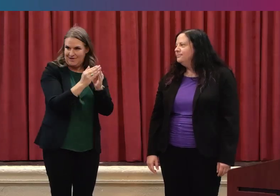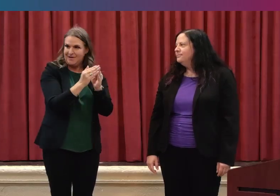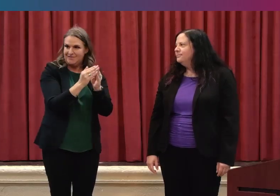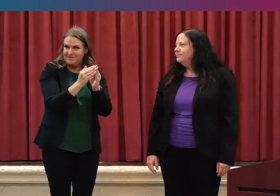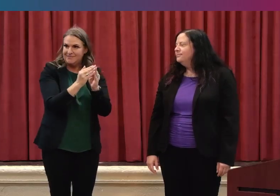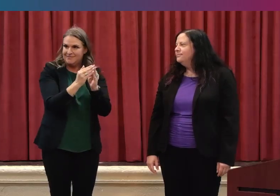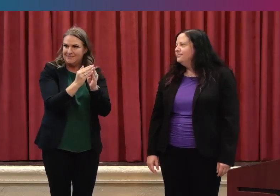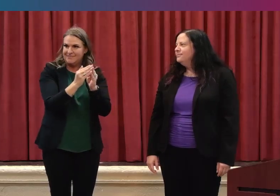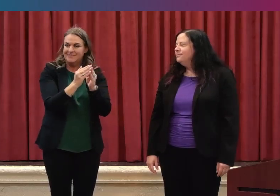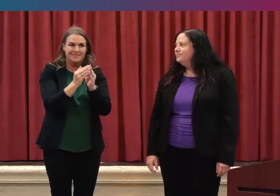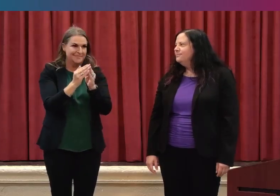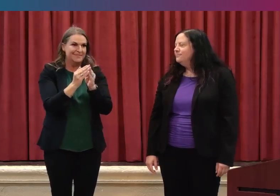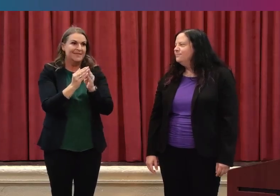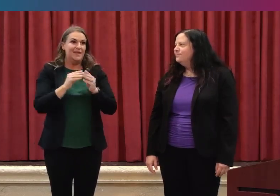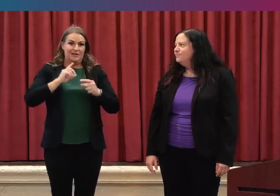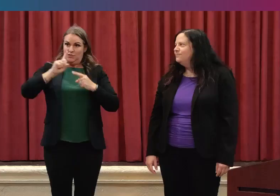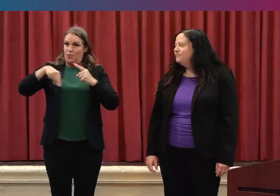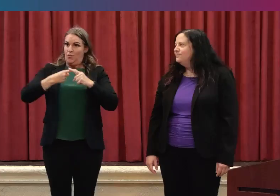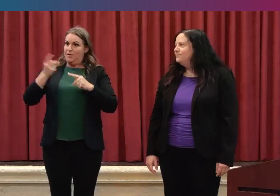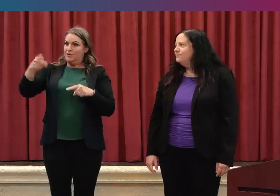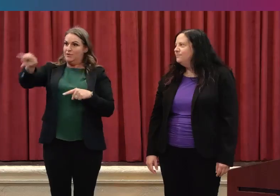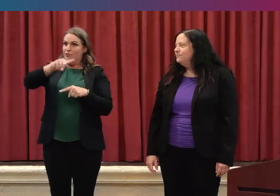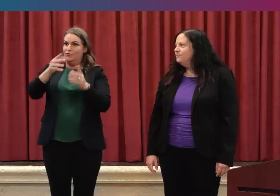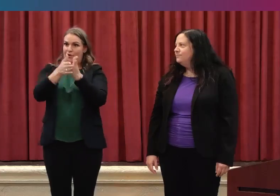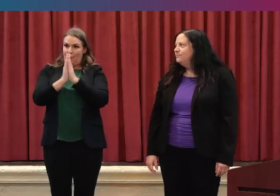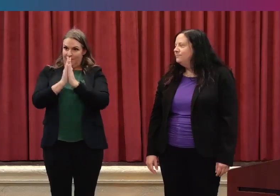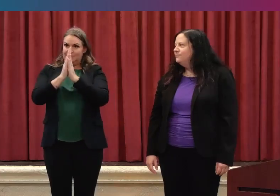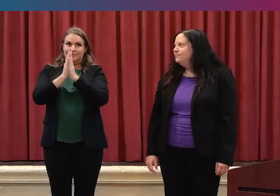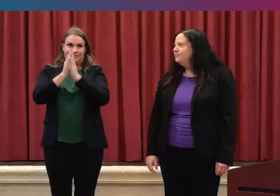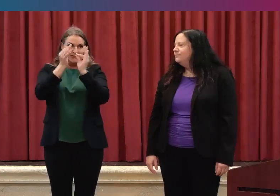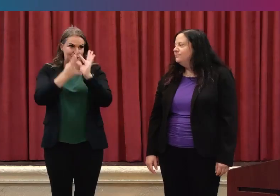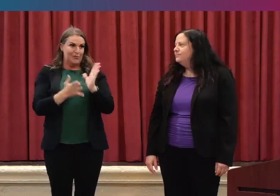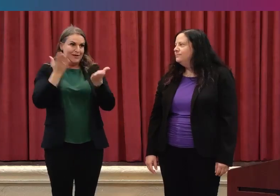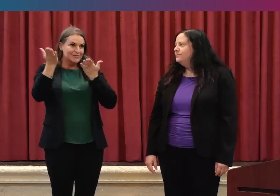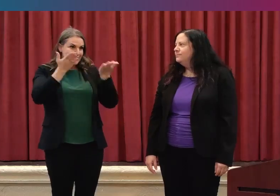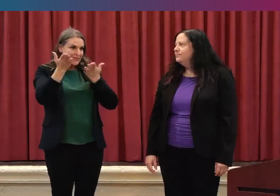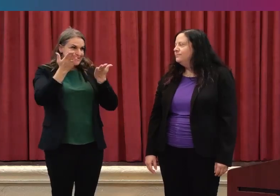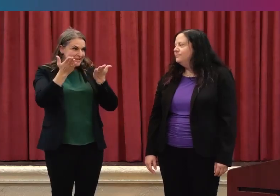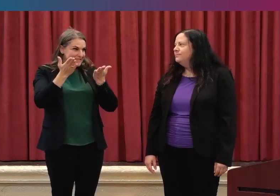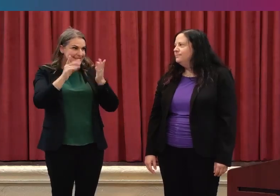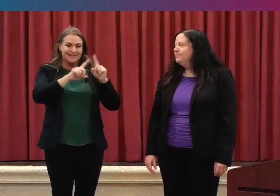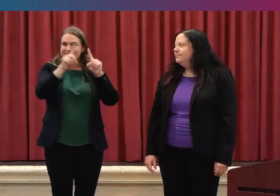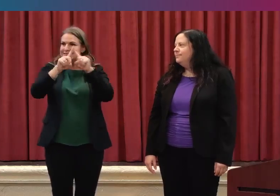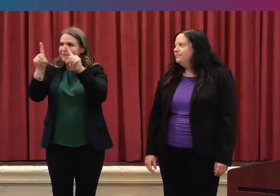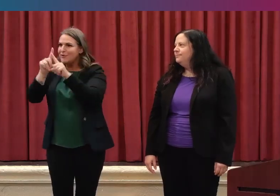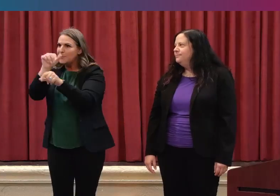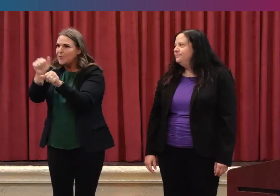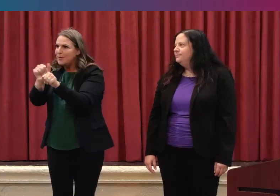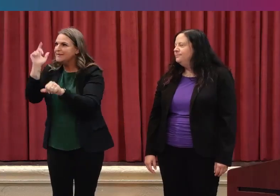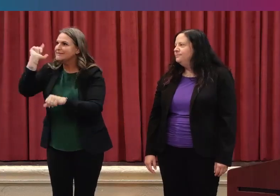So the money that we earn here at LifeSigns for interpreting services and then fed back into the deaf community.